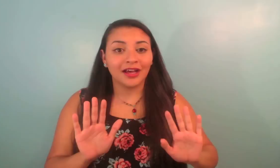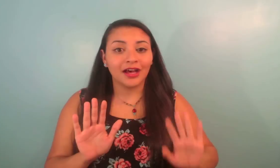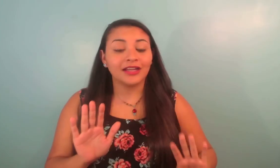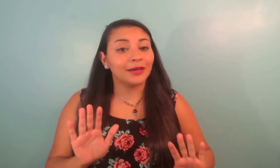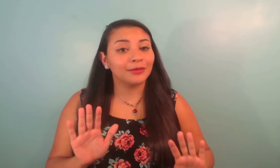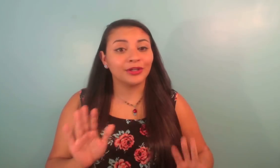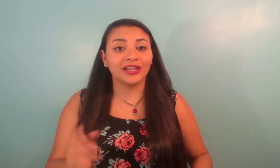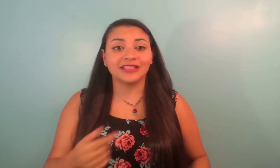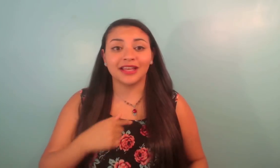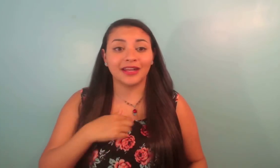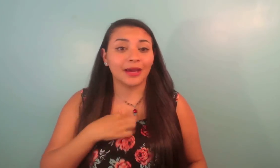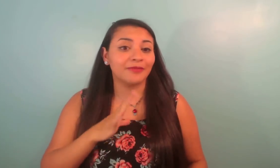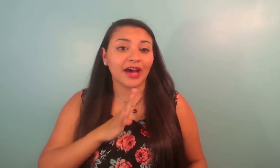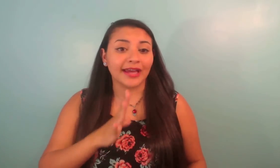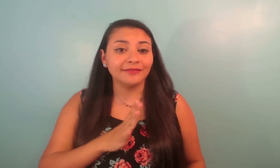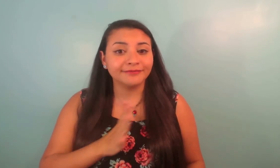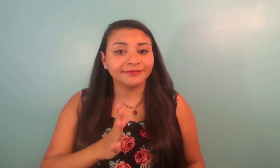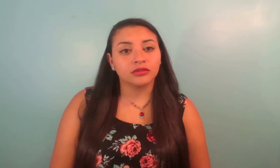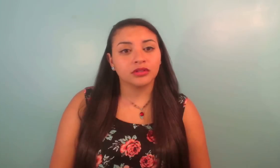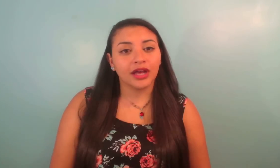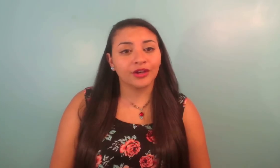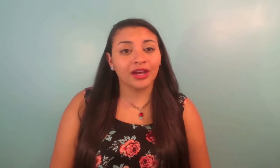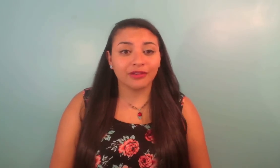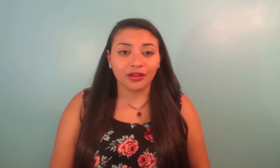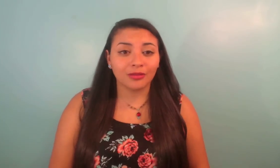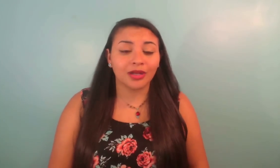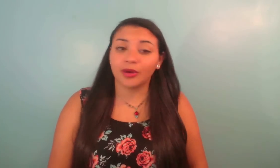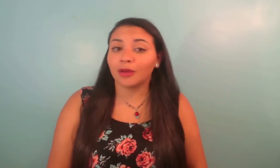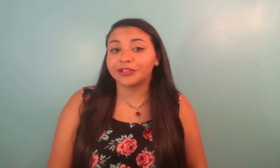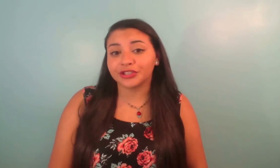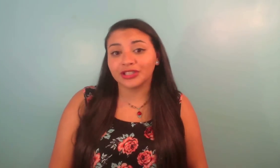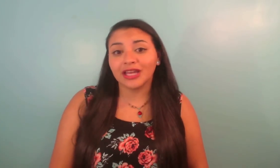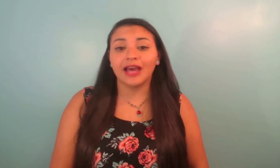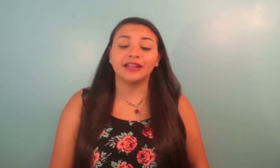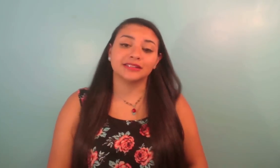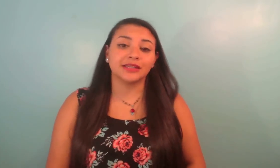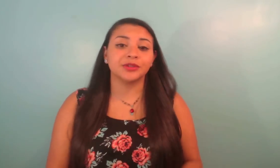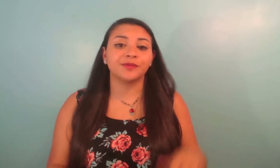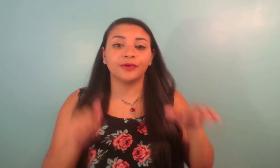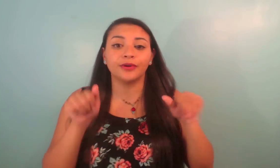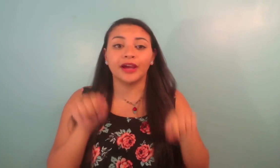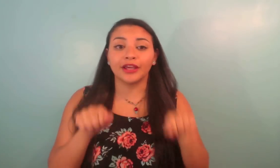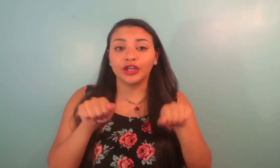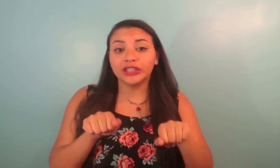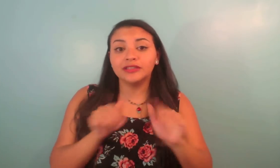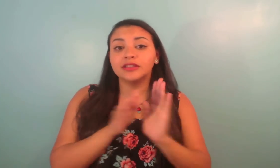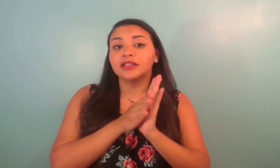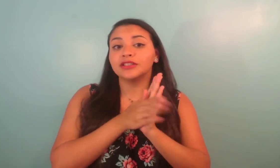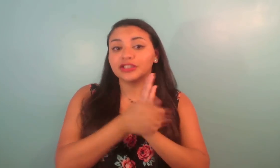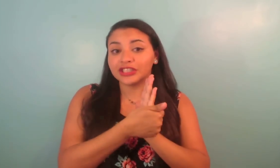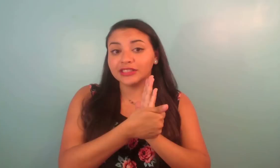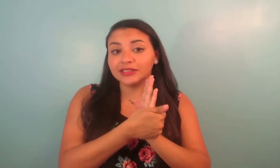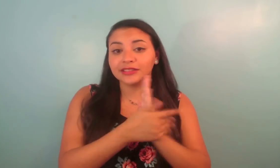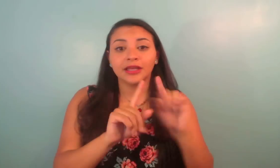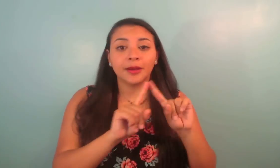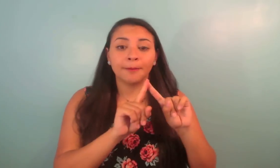honey, I'm good. I signed, I'm fine. I could have another, but I probably should not. Same as before. I could cheat,